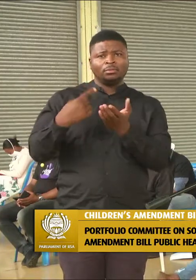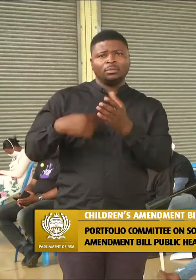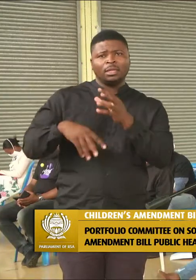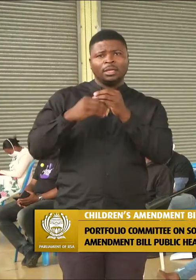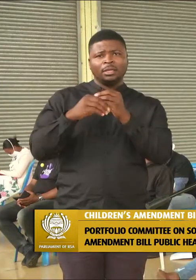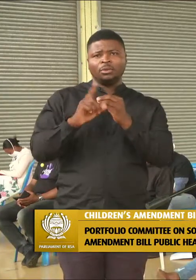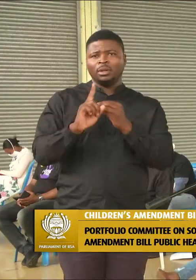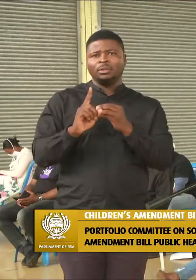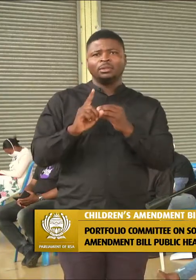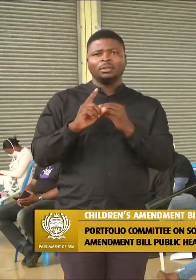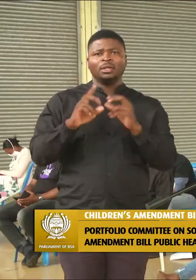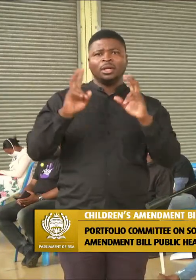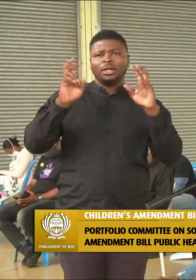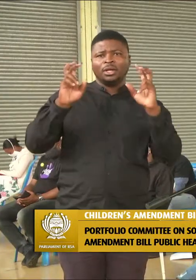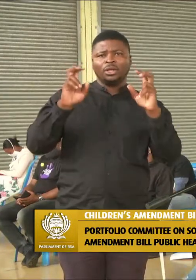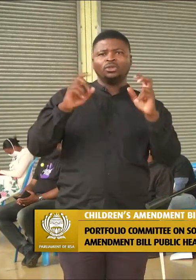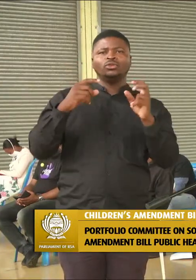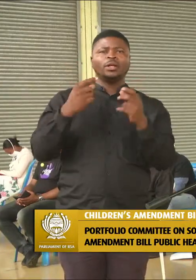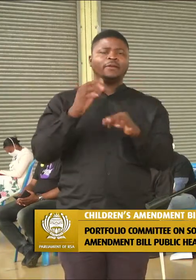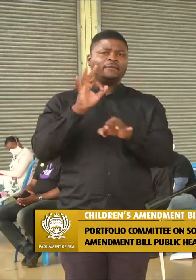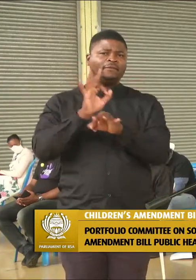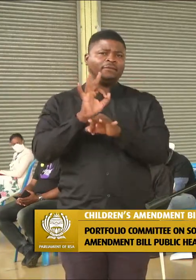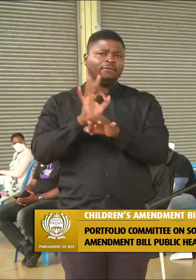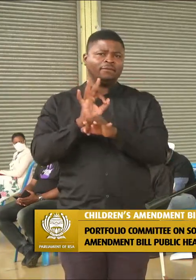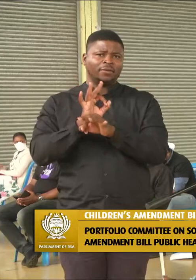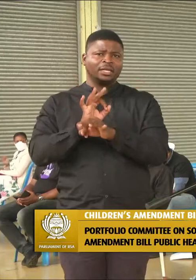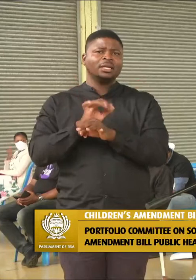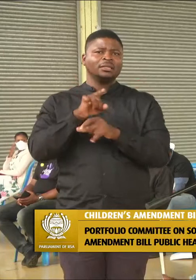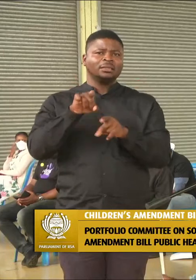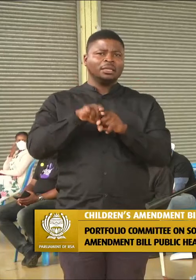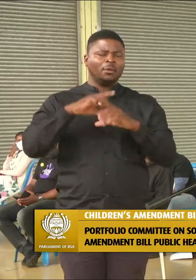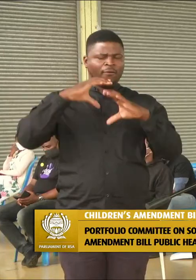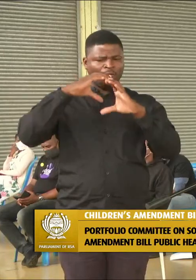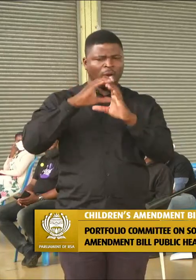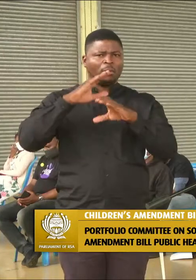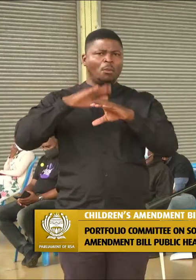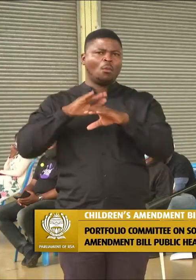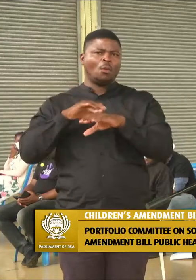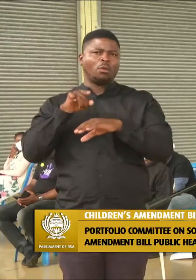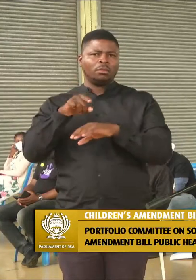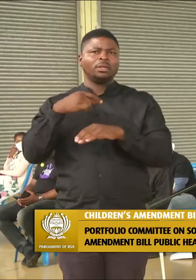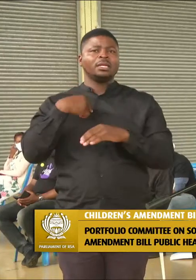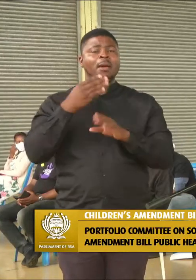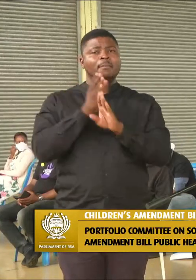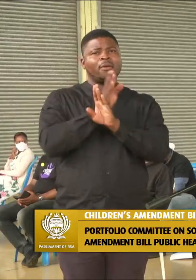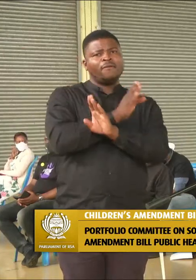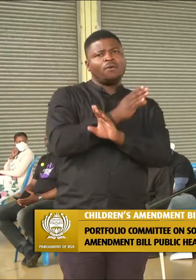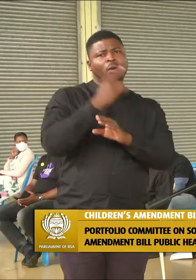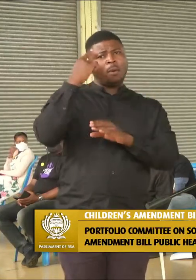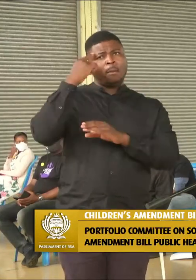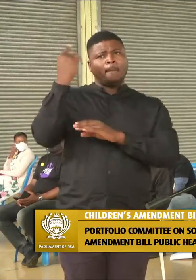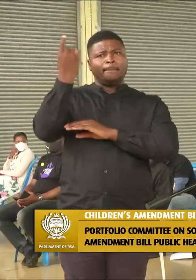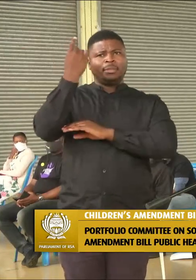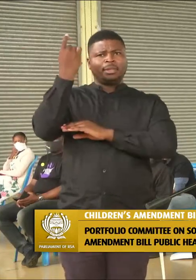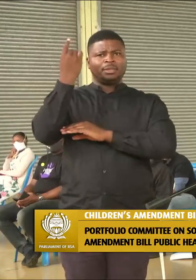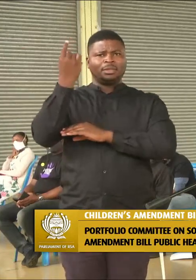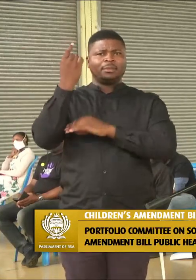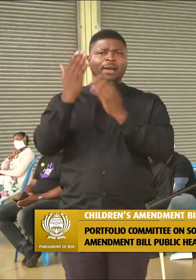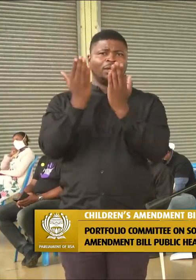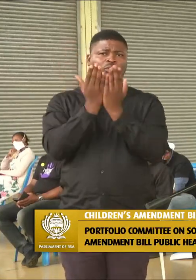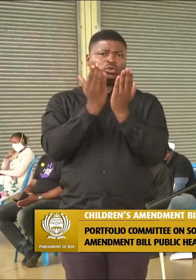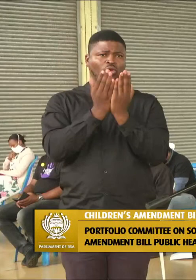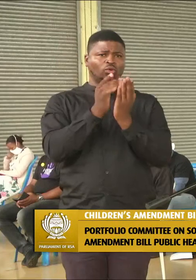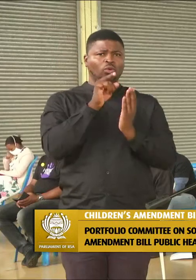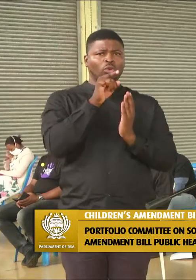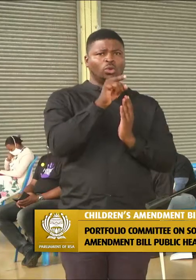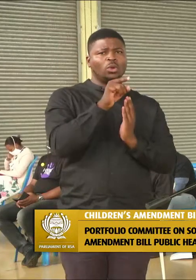esikoleni sengibe uprincipal kusukela ngo2009. I just want to thank you on the matter that talks